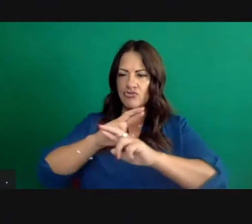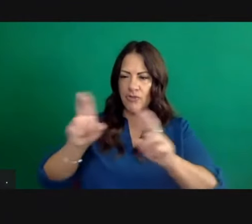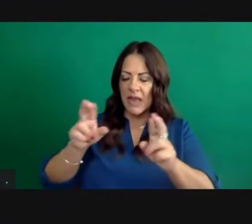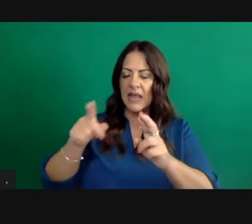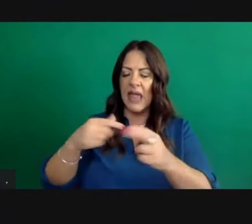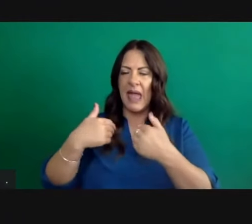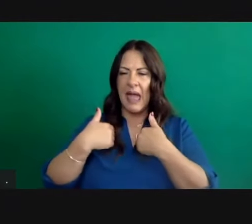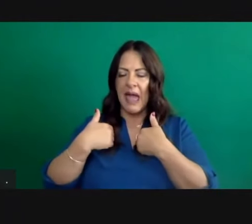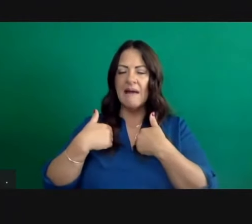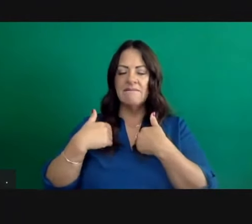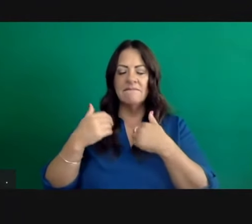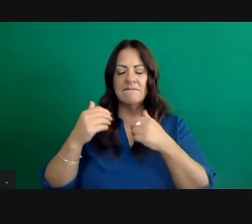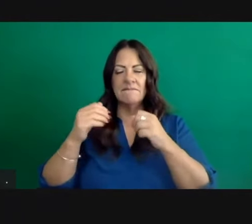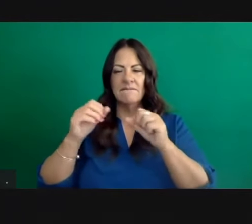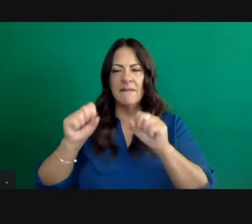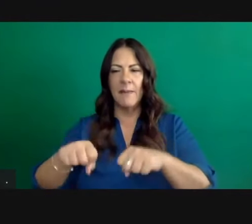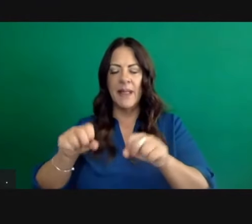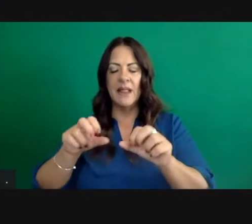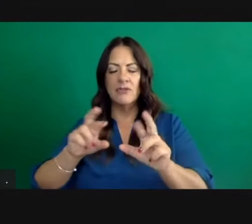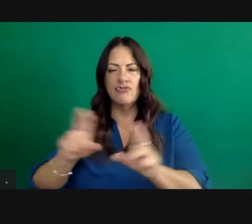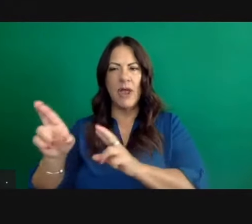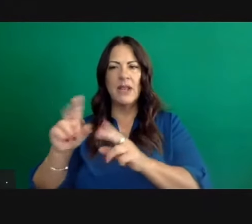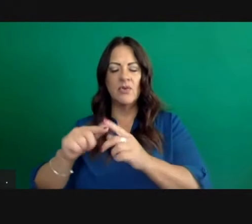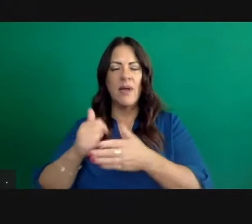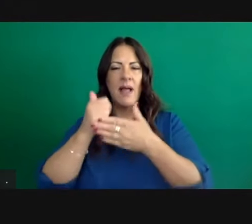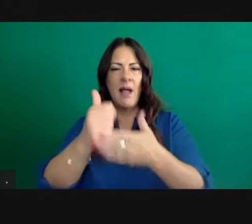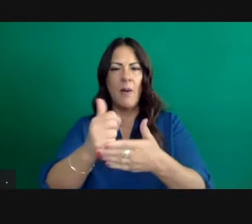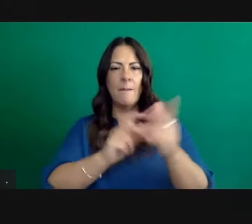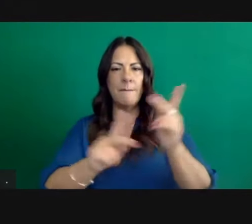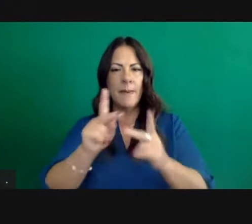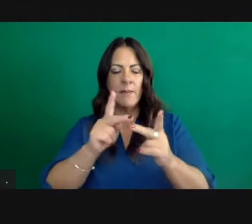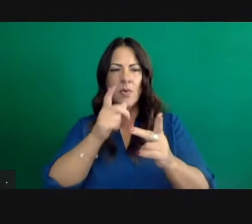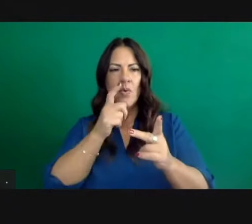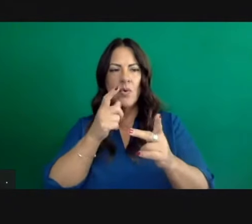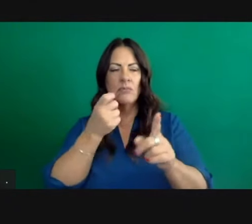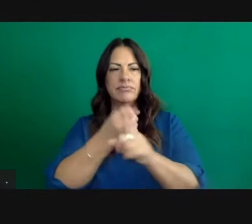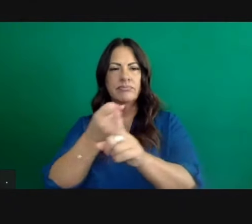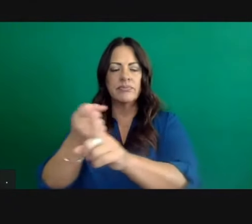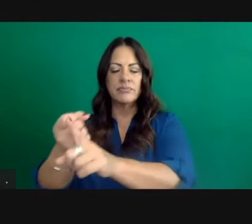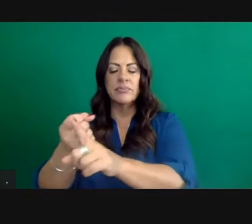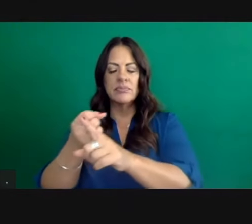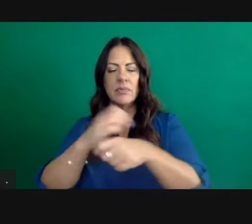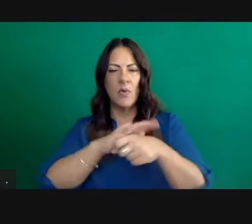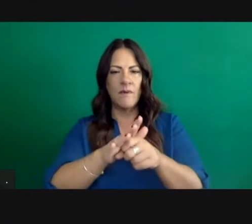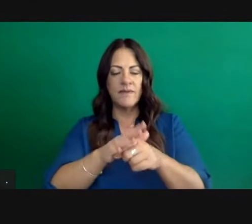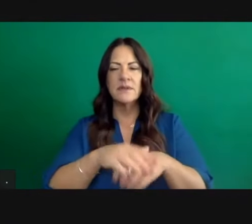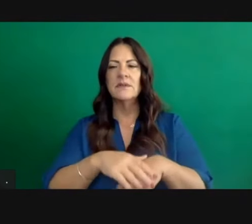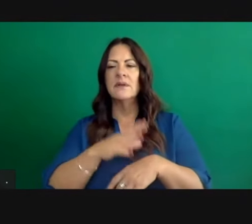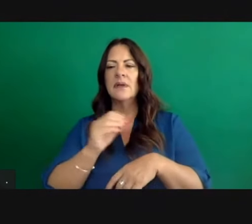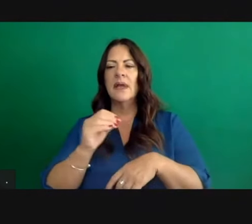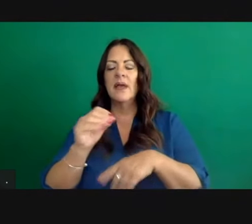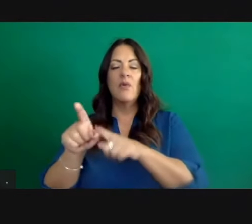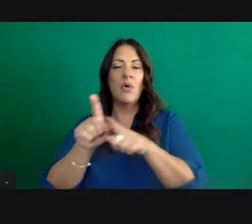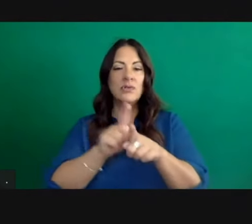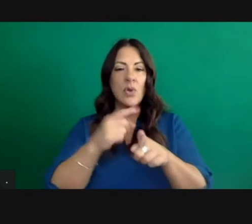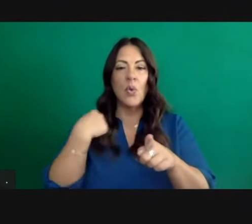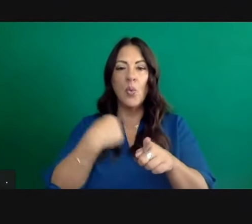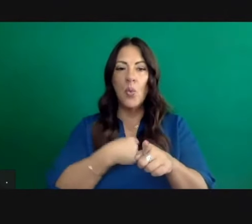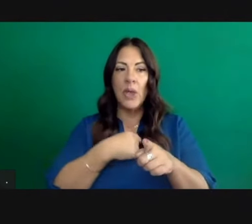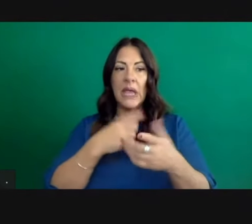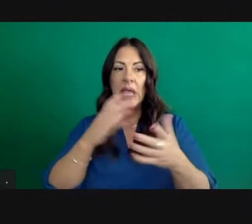reporting a tremendous capability to reach out to identified cases and do that contact tracing,